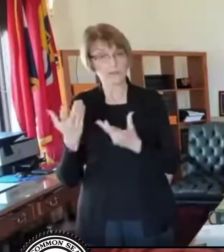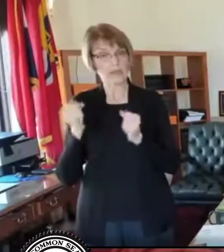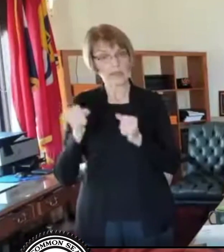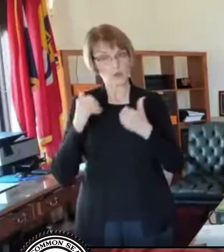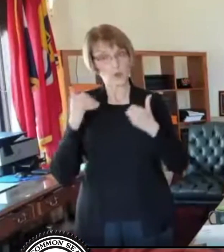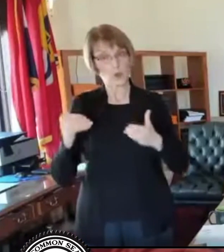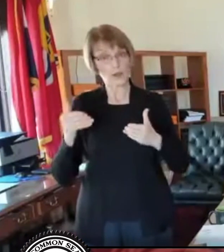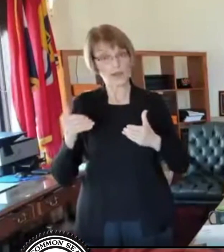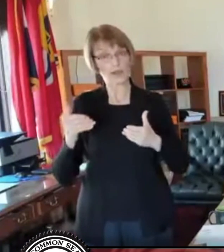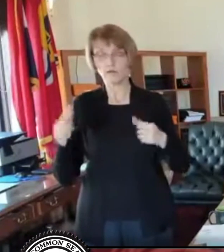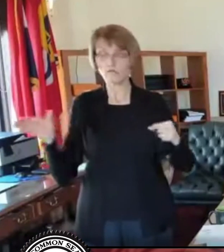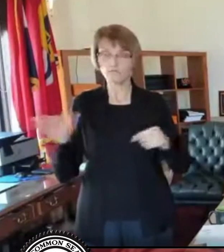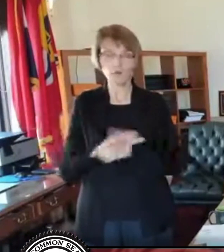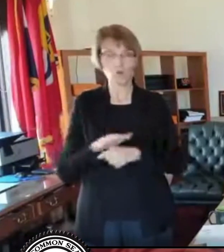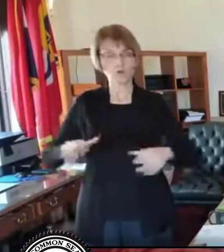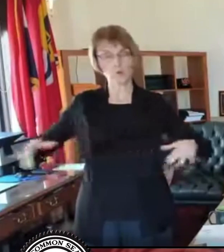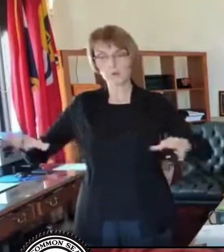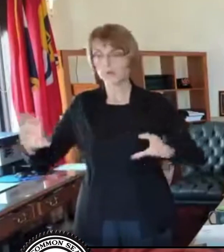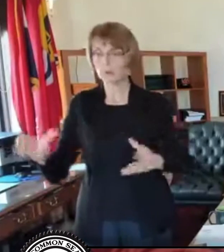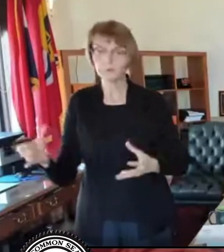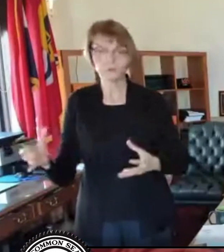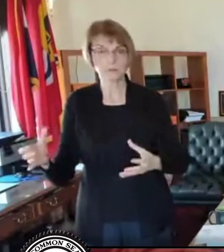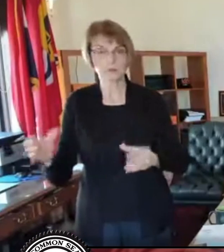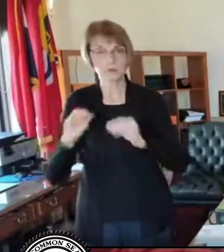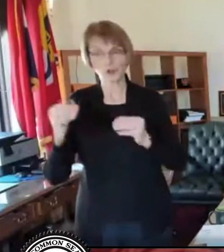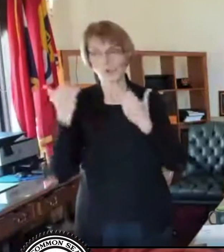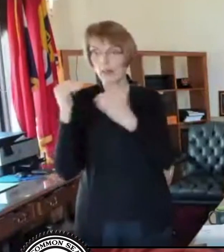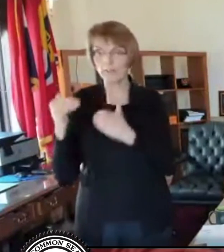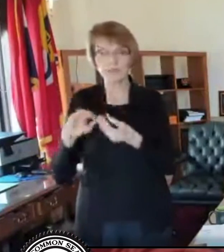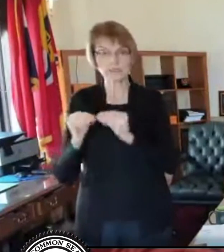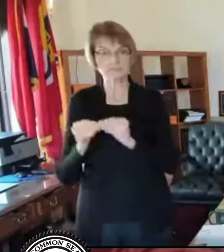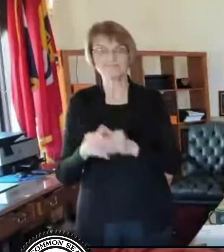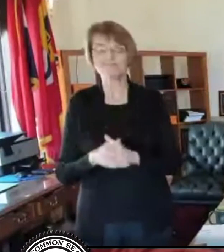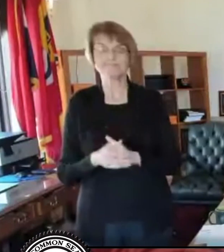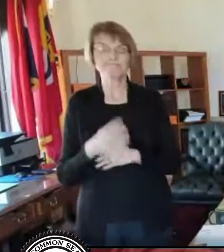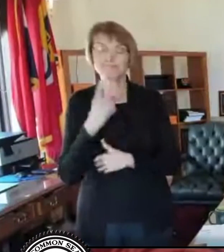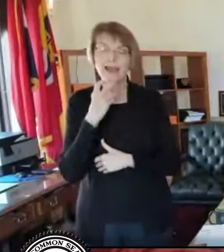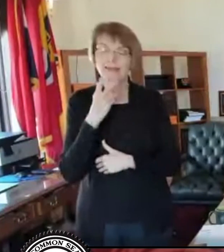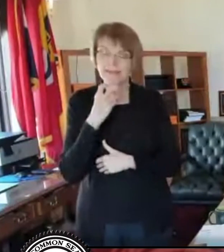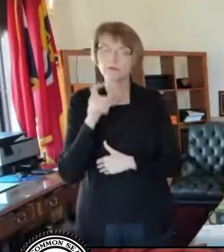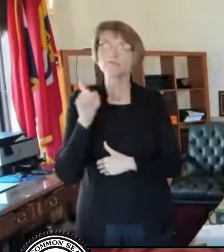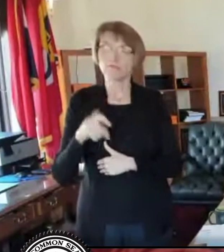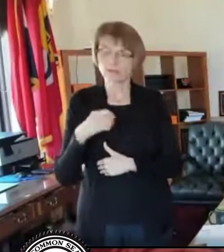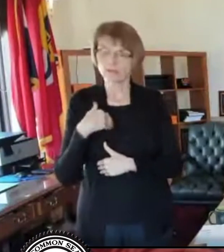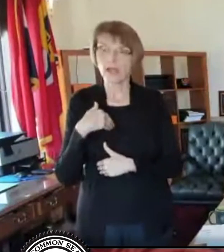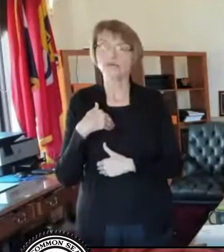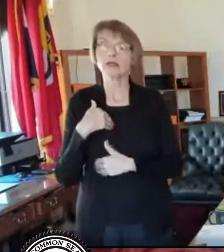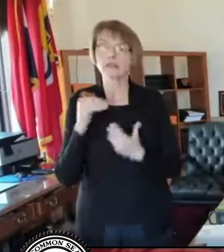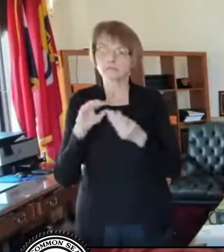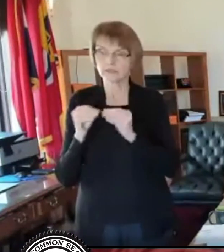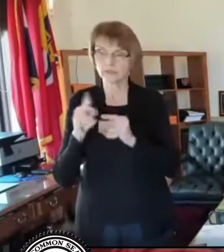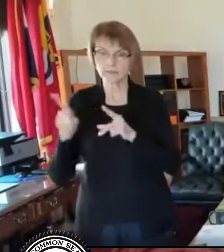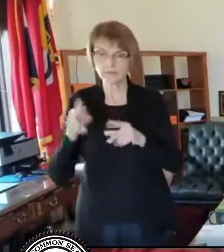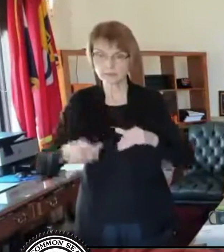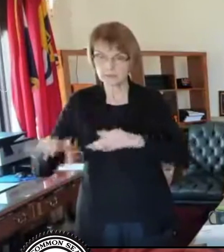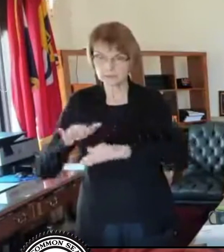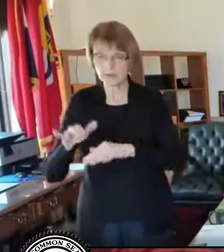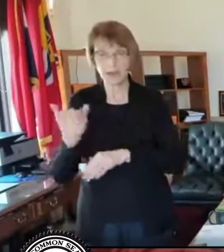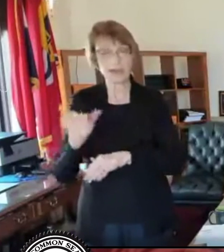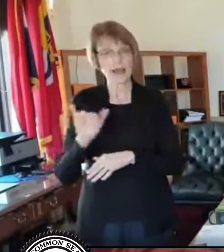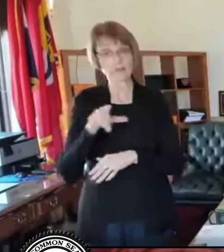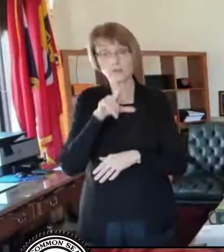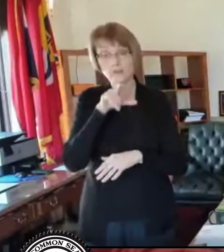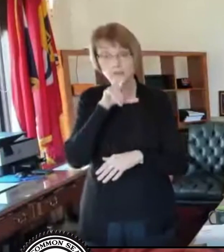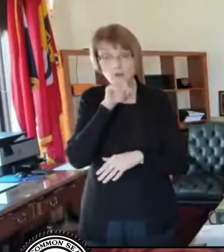restrictions? I doubt if they would be held without any capacity restrictions, but just like you've seen with the Cardinals or